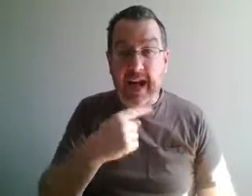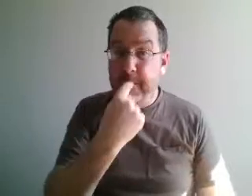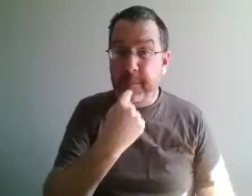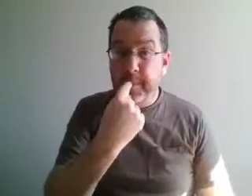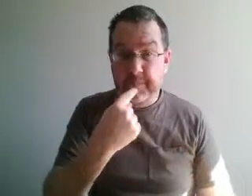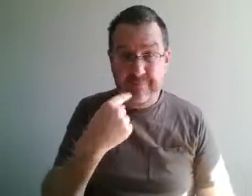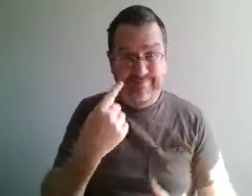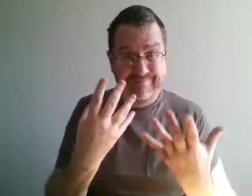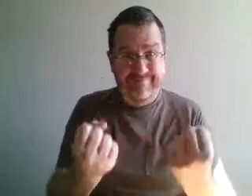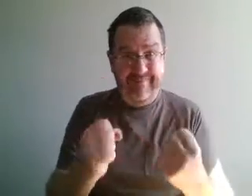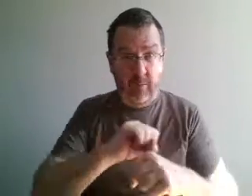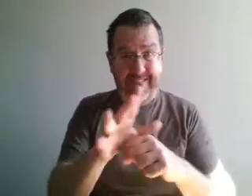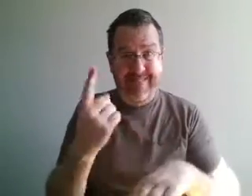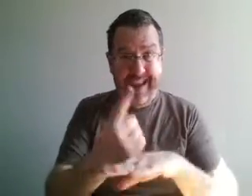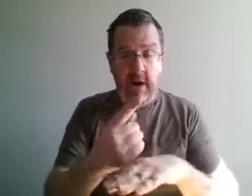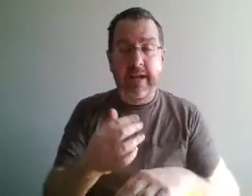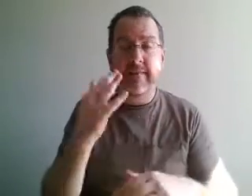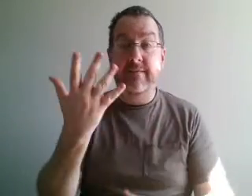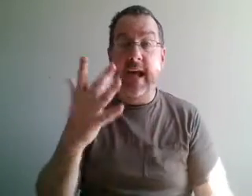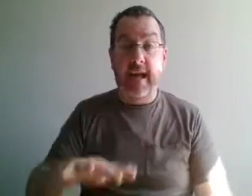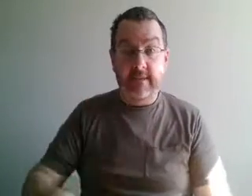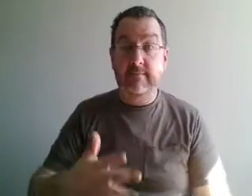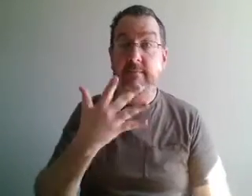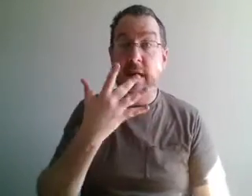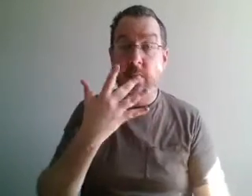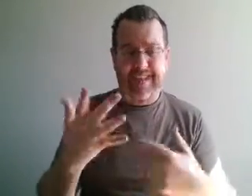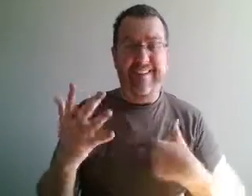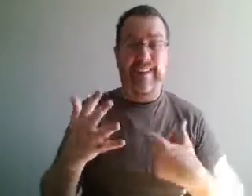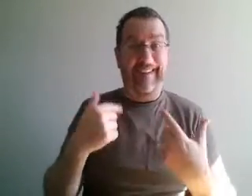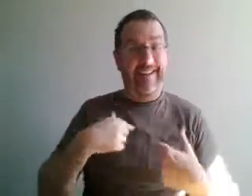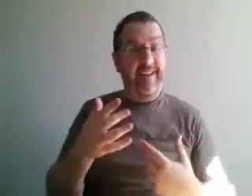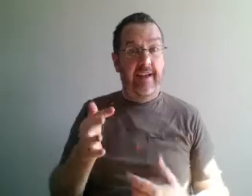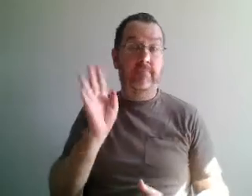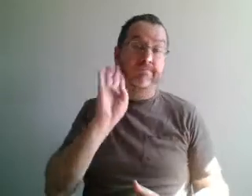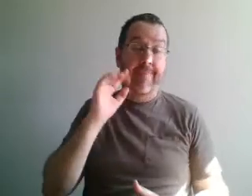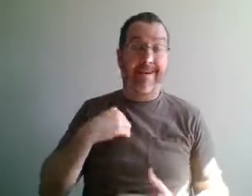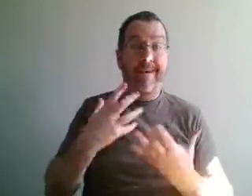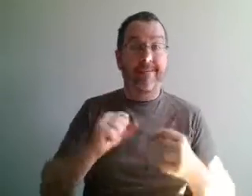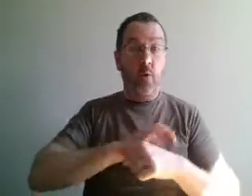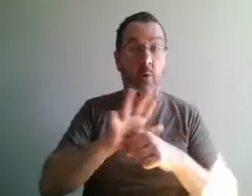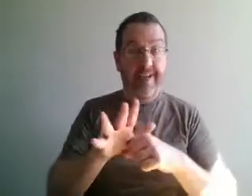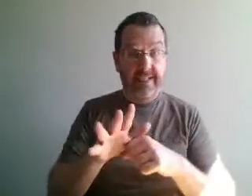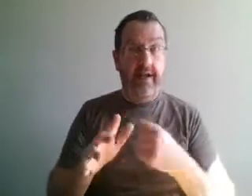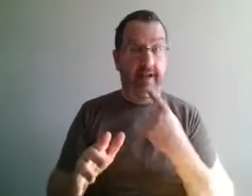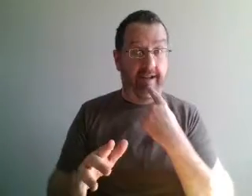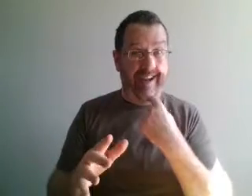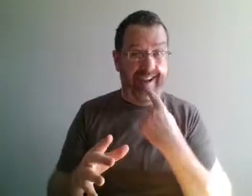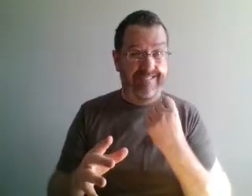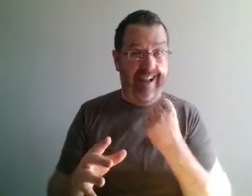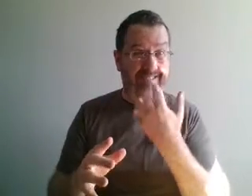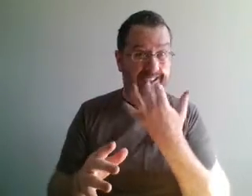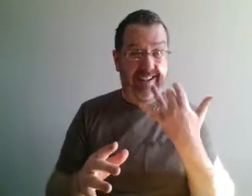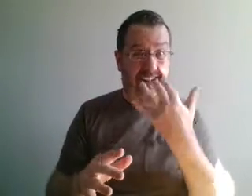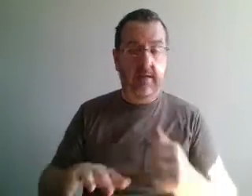if you put your hand to your mouth and you're infected, even if it's asymptomatic, you can then put that on another surface and somebody else can touch it and put